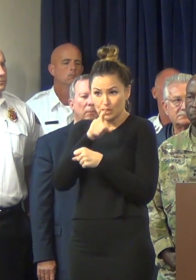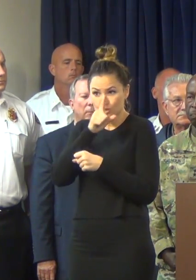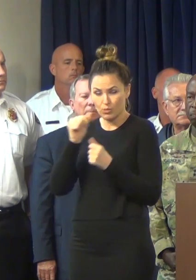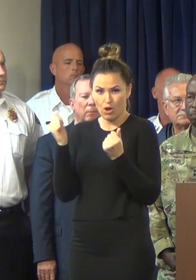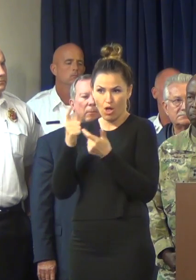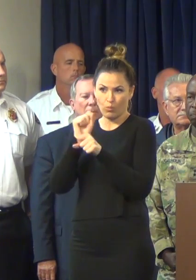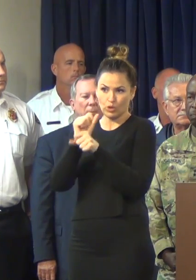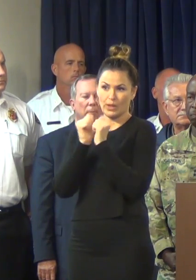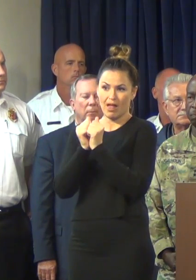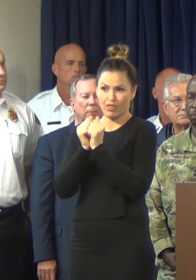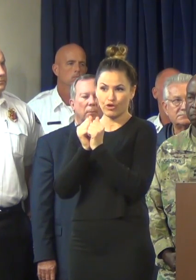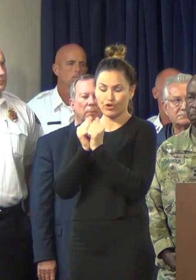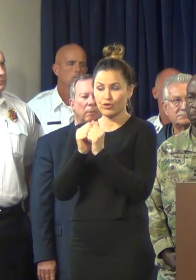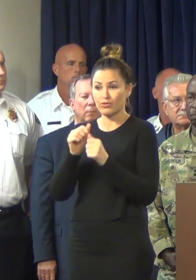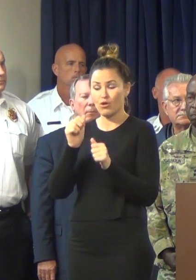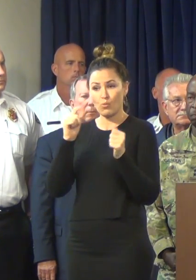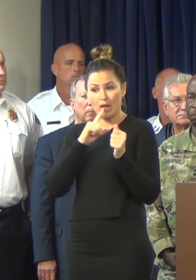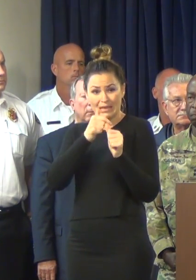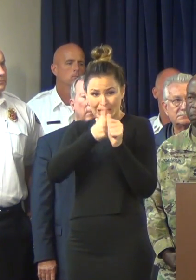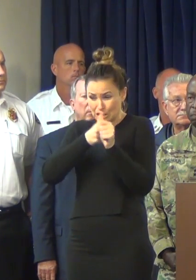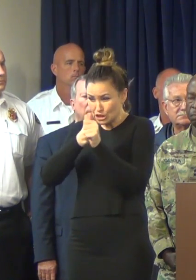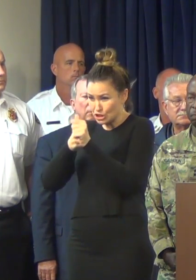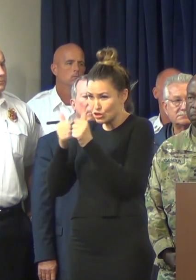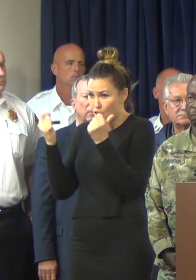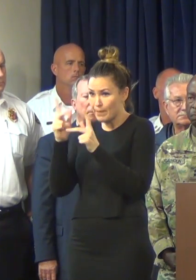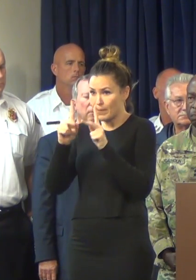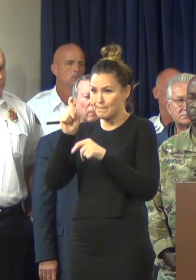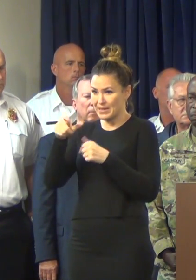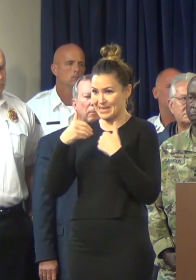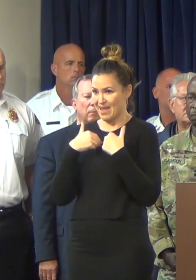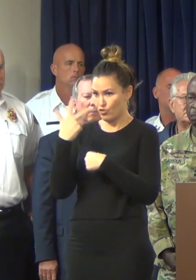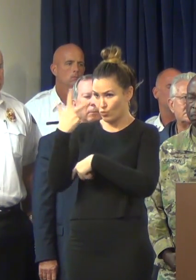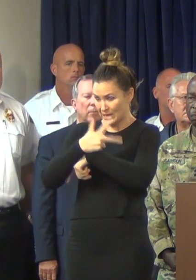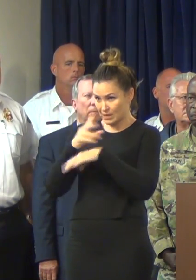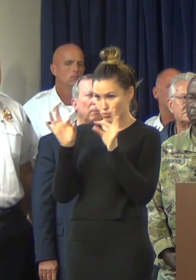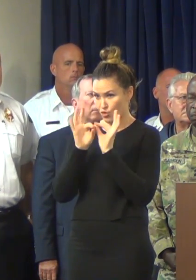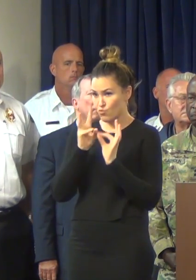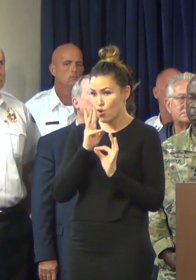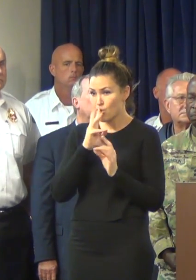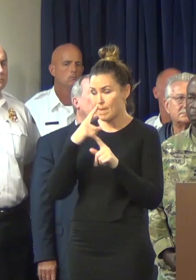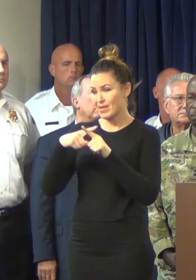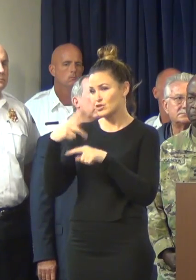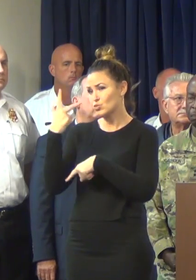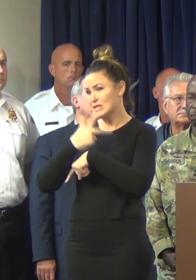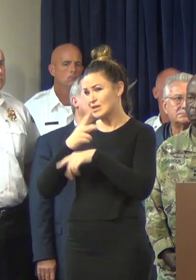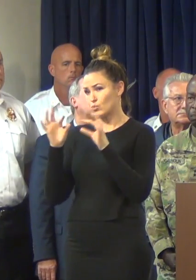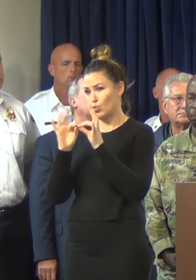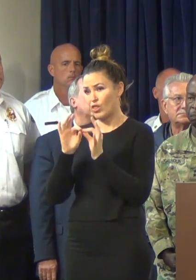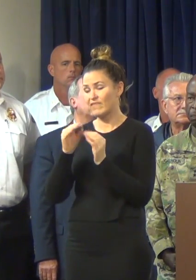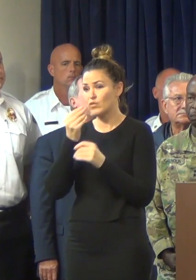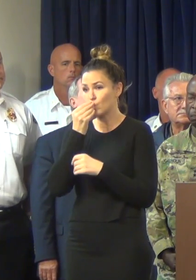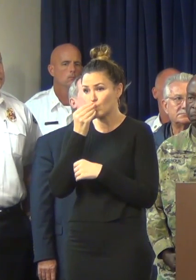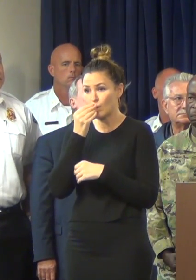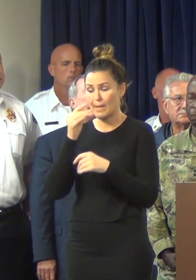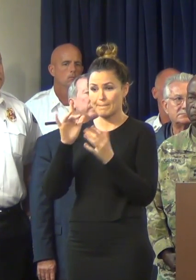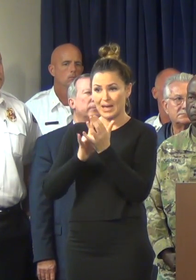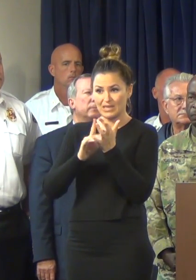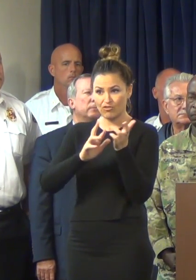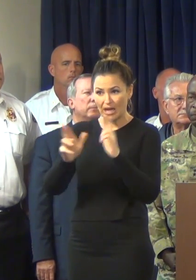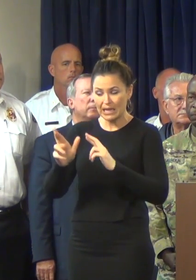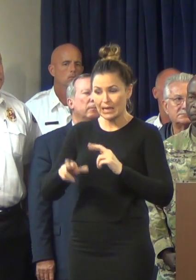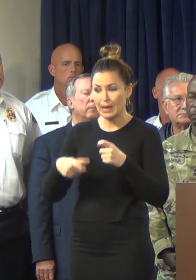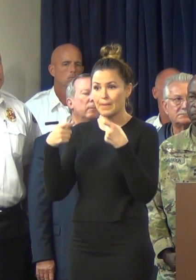storm. Each of us have to have 3 days of water, 3 days of food. Have your medicine. Have a battery-powered